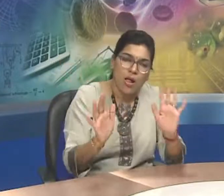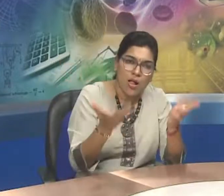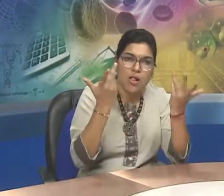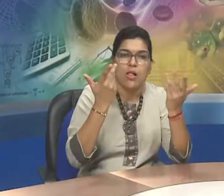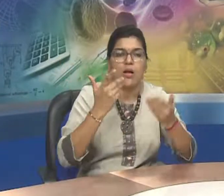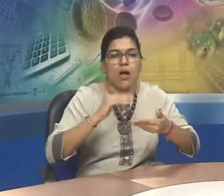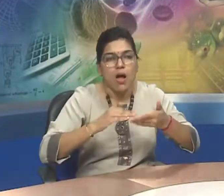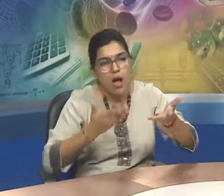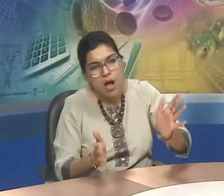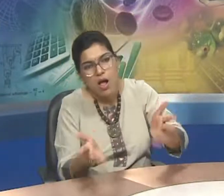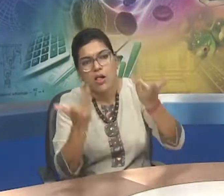detention.